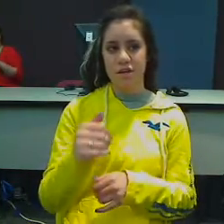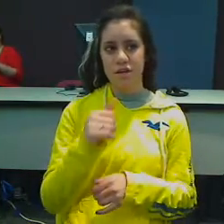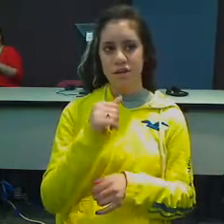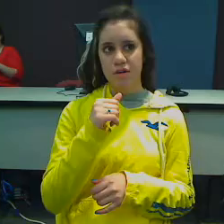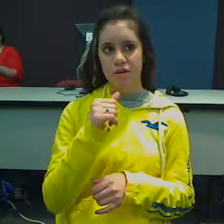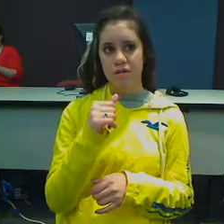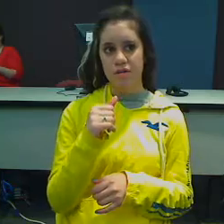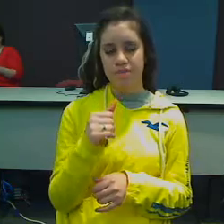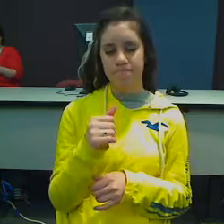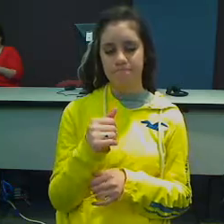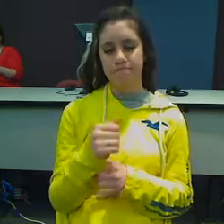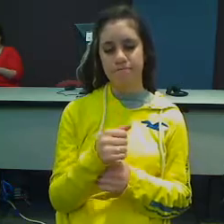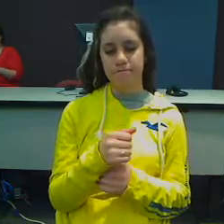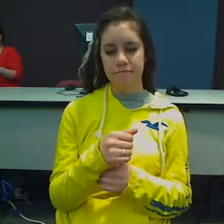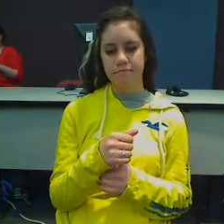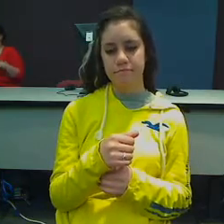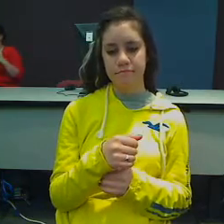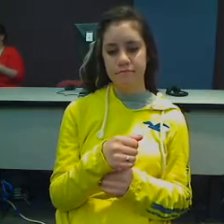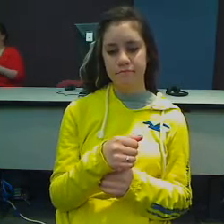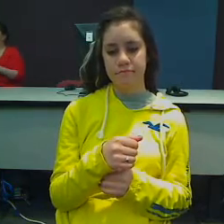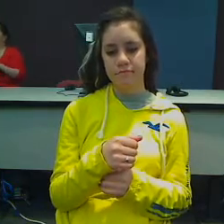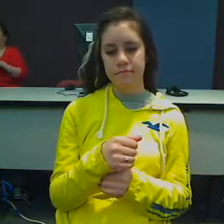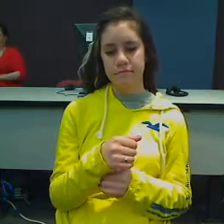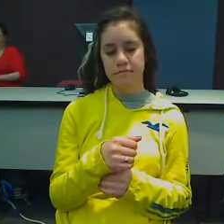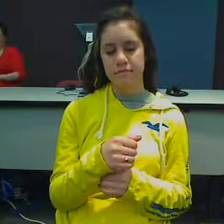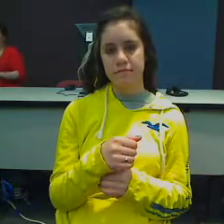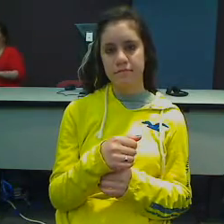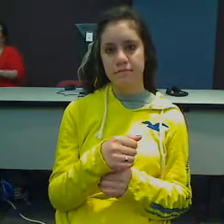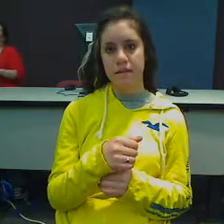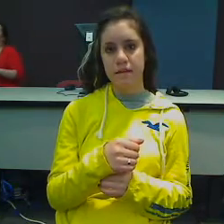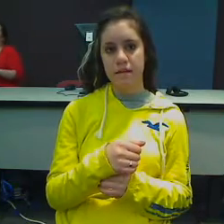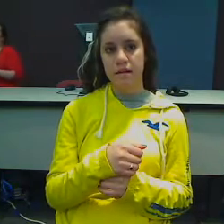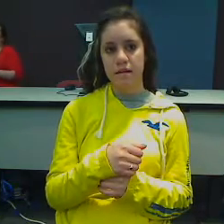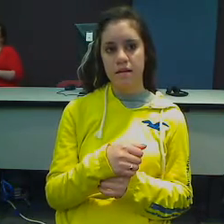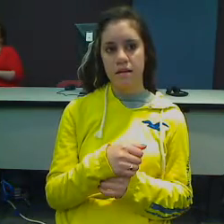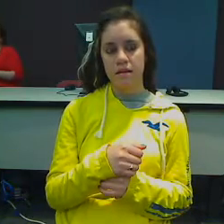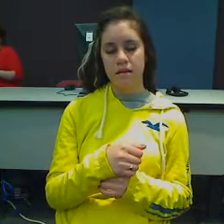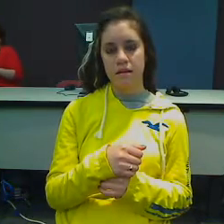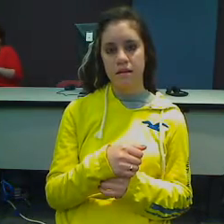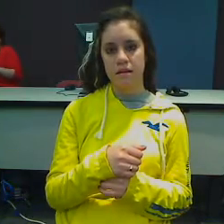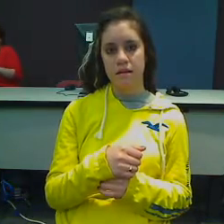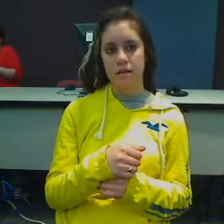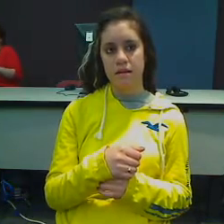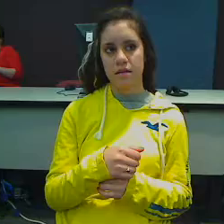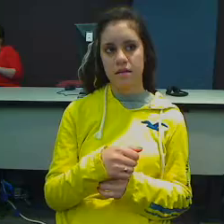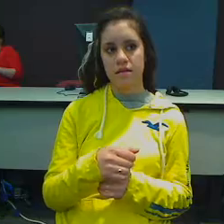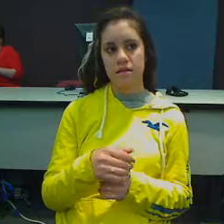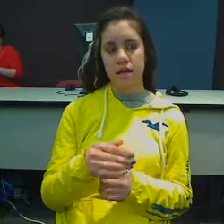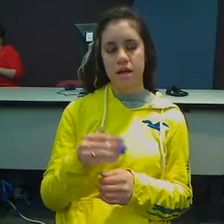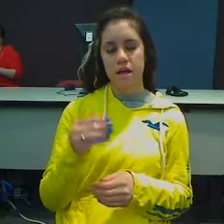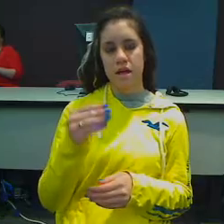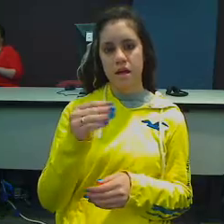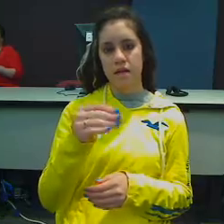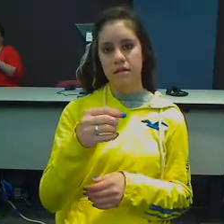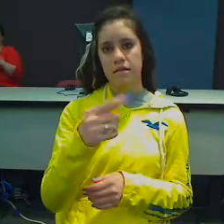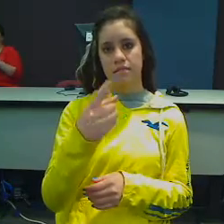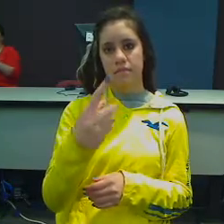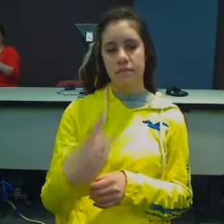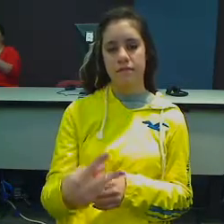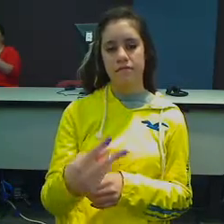convenience, what we've done is to arbitrarily take a point exactly halfway between the poles, draw an imaginary line around the